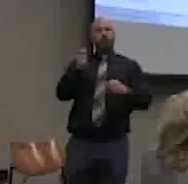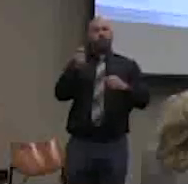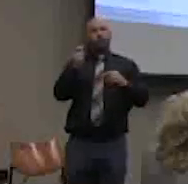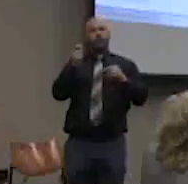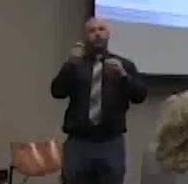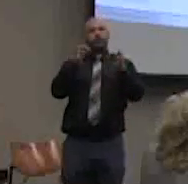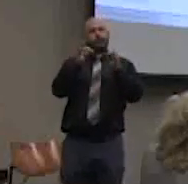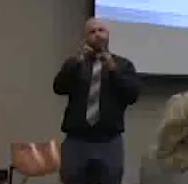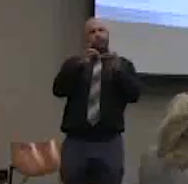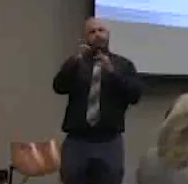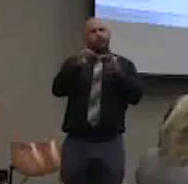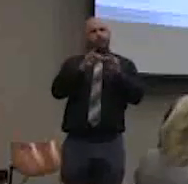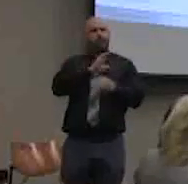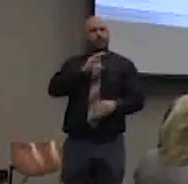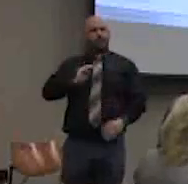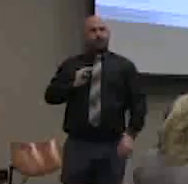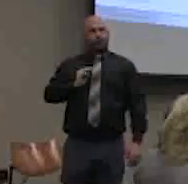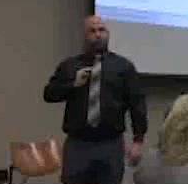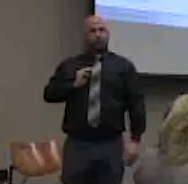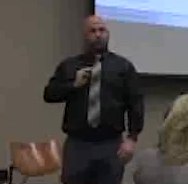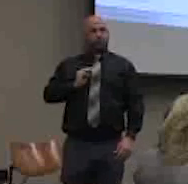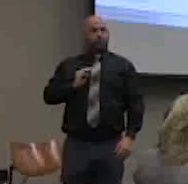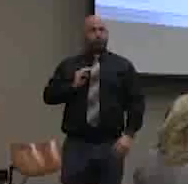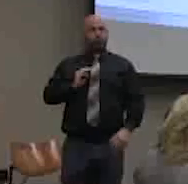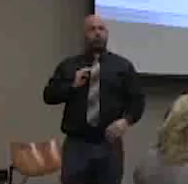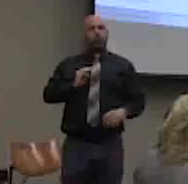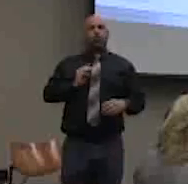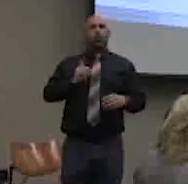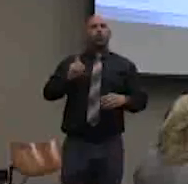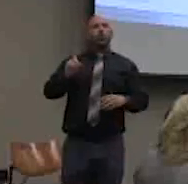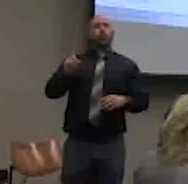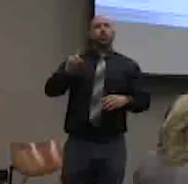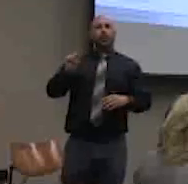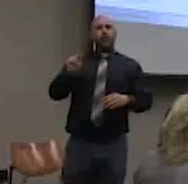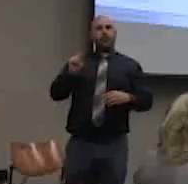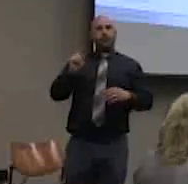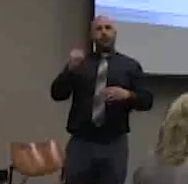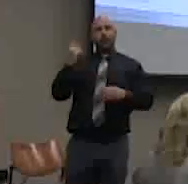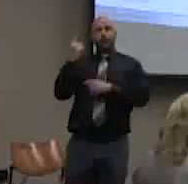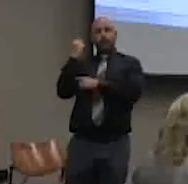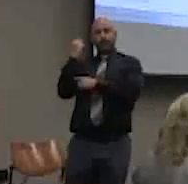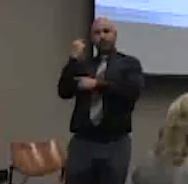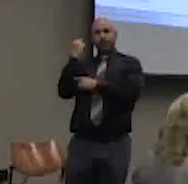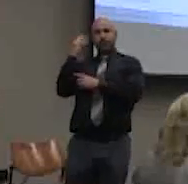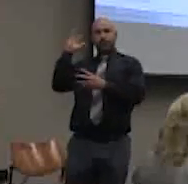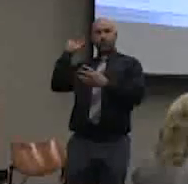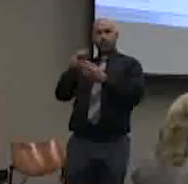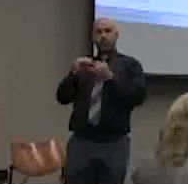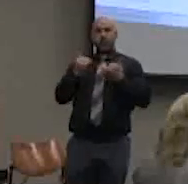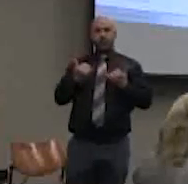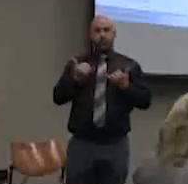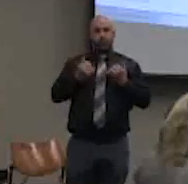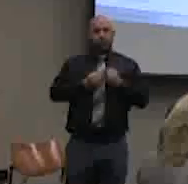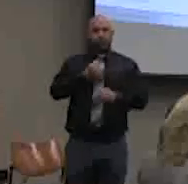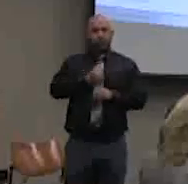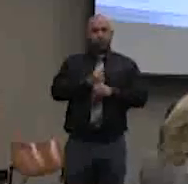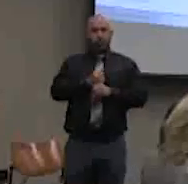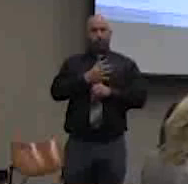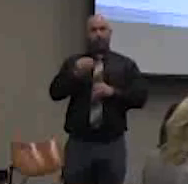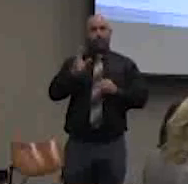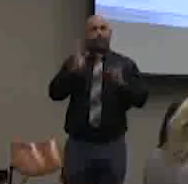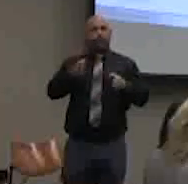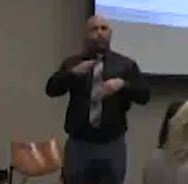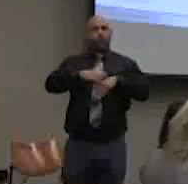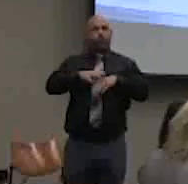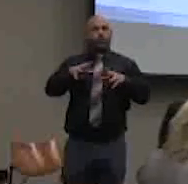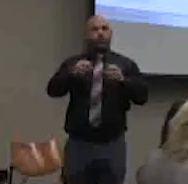Again, just as a reminder of where we are last year, this year, the focus of this meeting. And then as Representative Hilferty teed up,